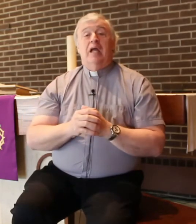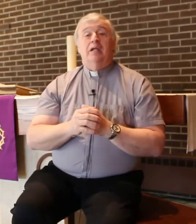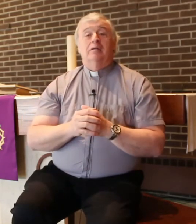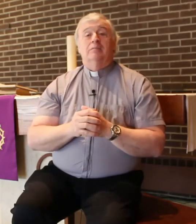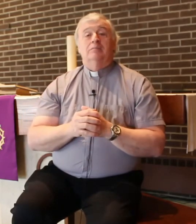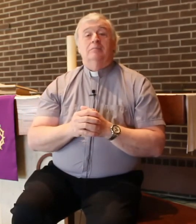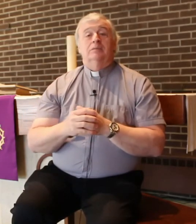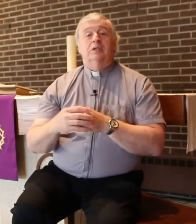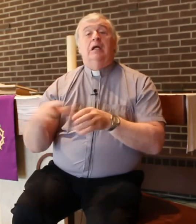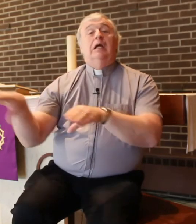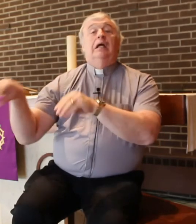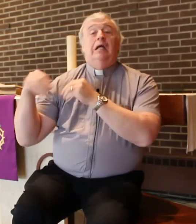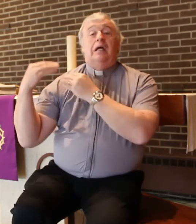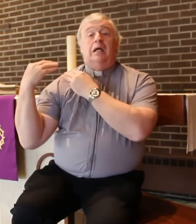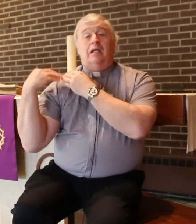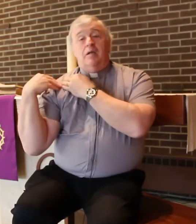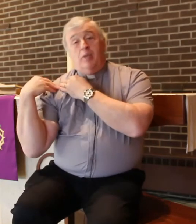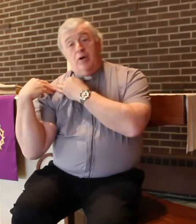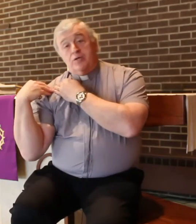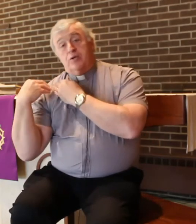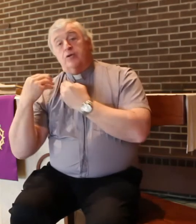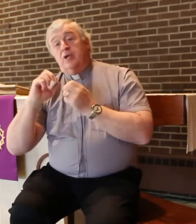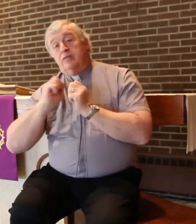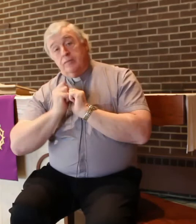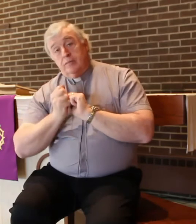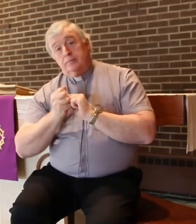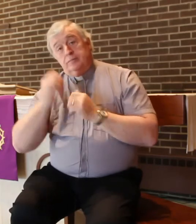pain, and he bears your grief